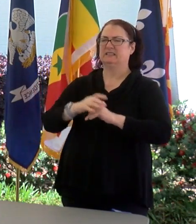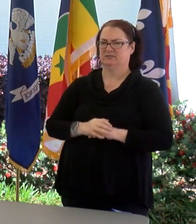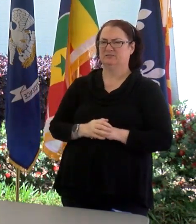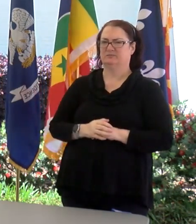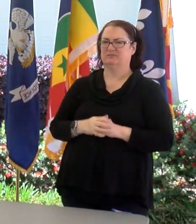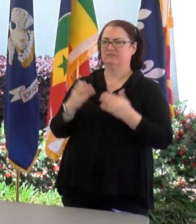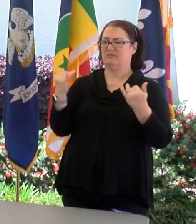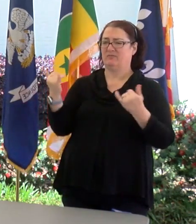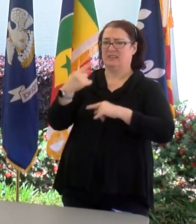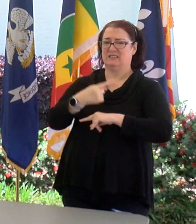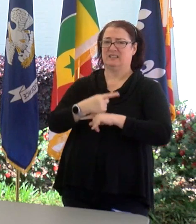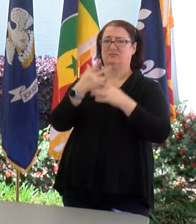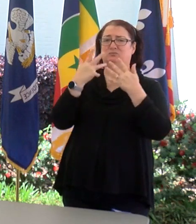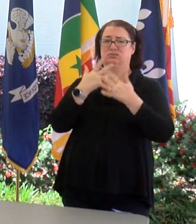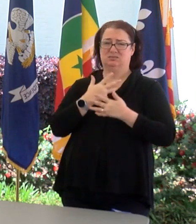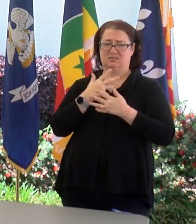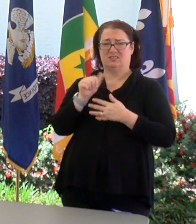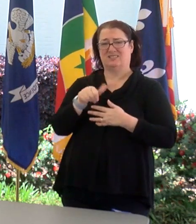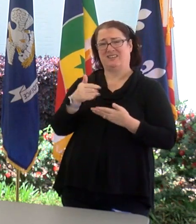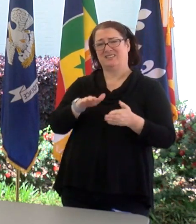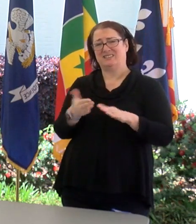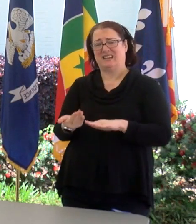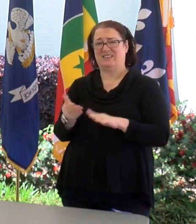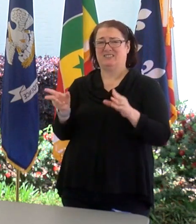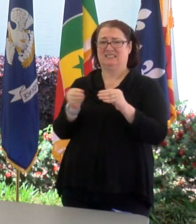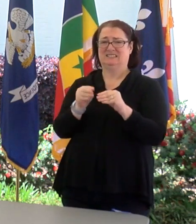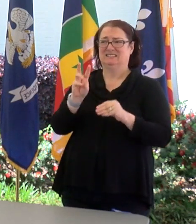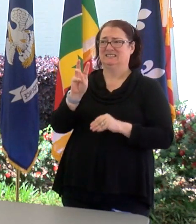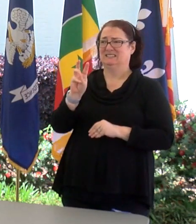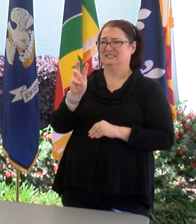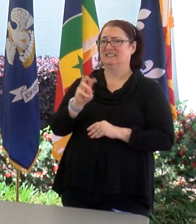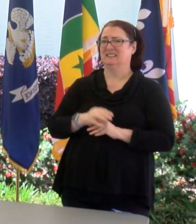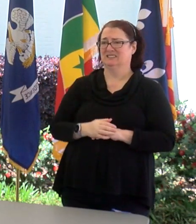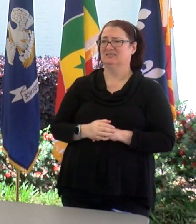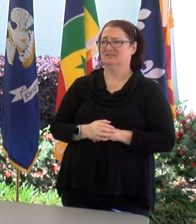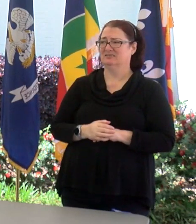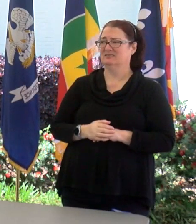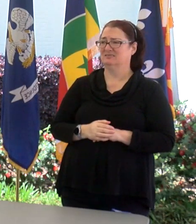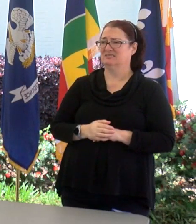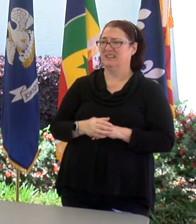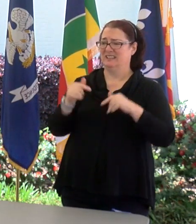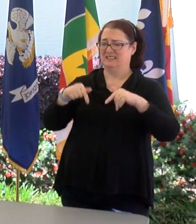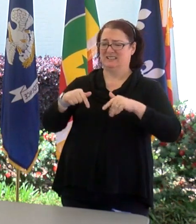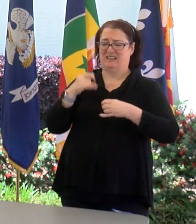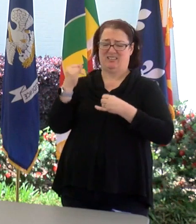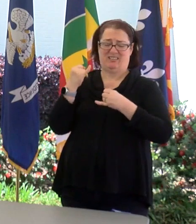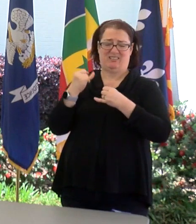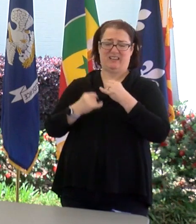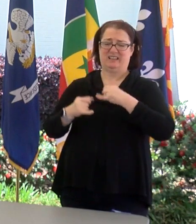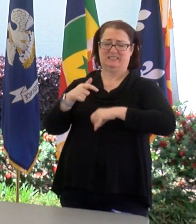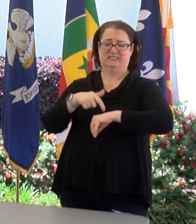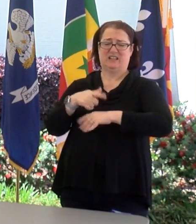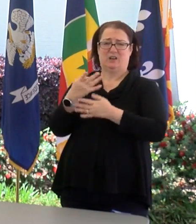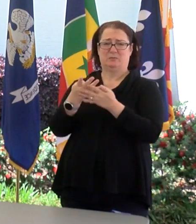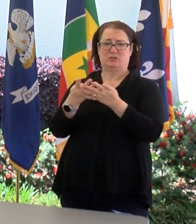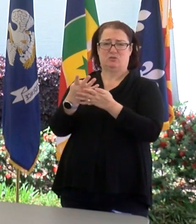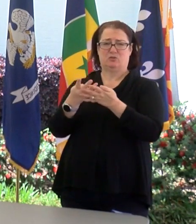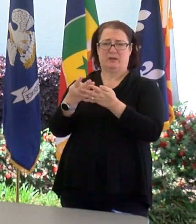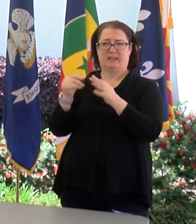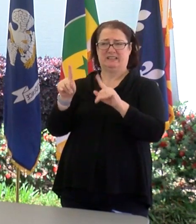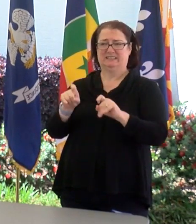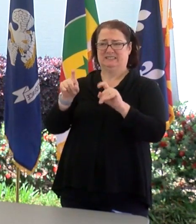Today, unfortunately, we recorded our 16th fatality. This was our last day of screening and testing at the cage adult. I'm extremely